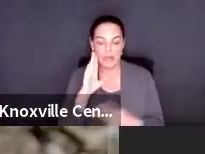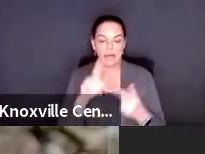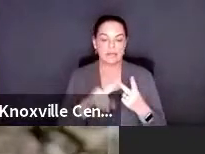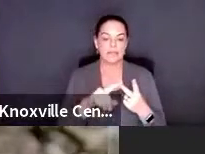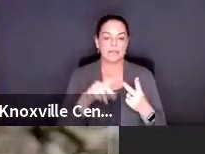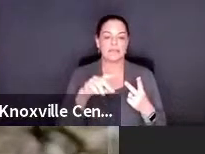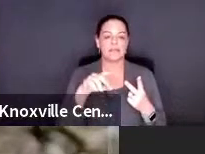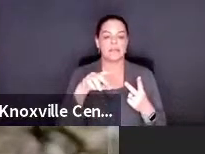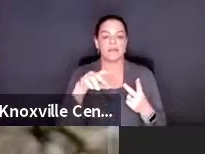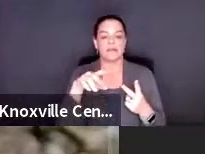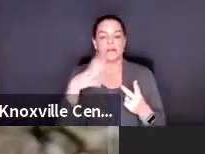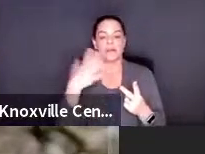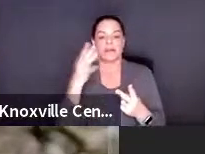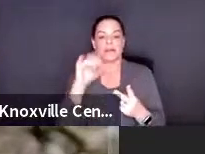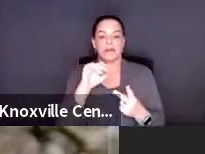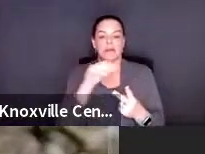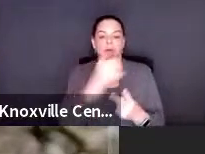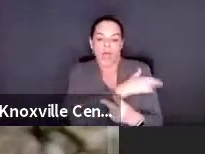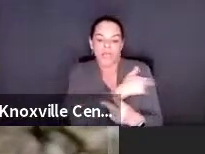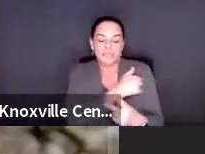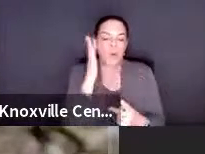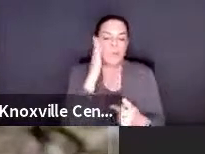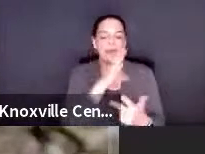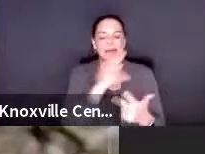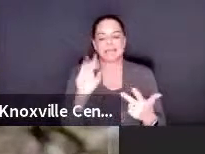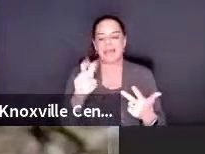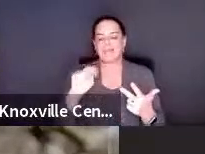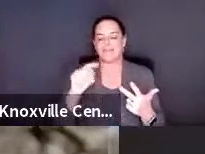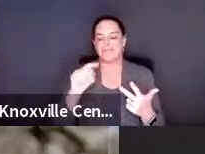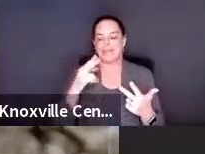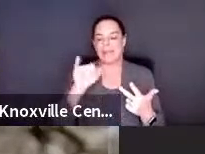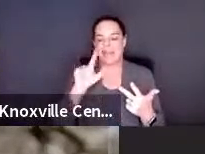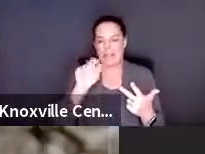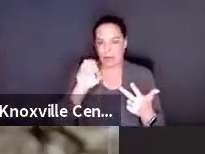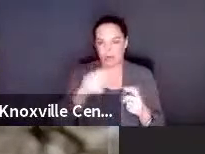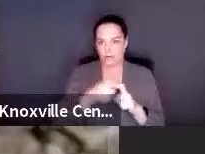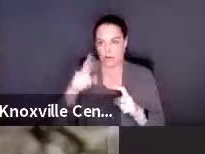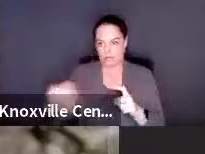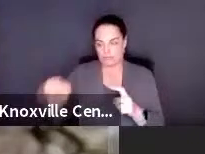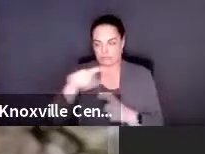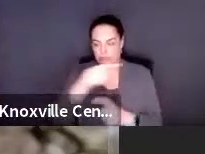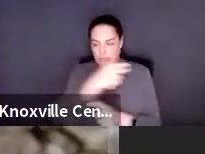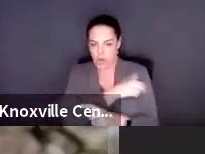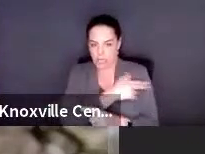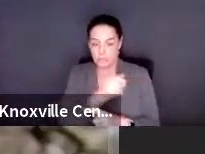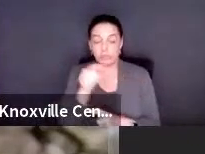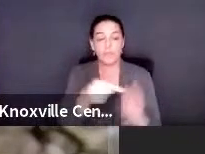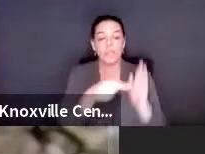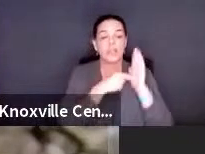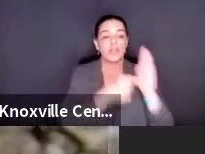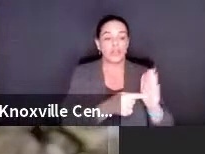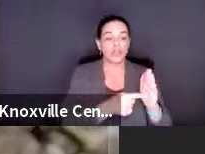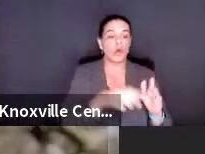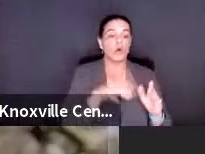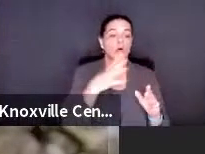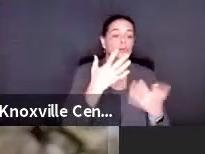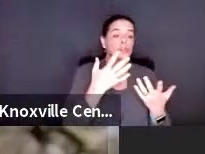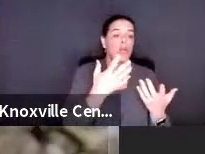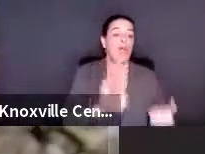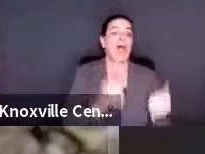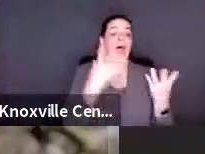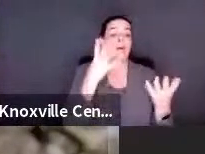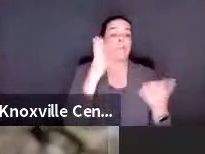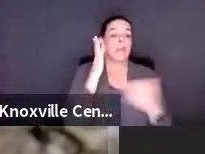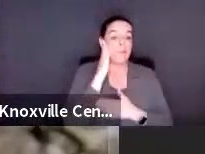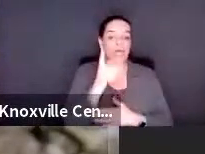hospital partners. It also shows the additional surge capacity for these categories, as well as the COVID positive patients and the patients with